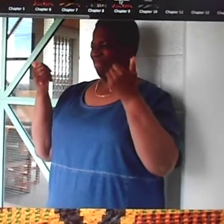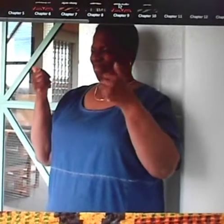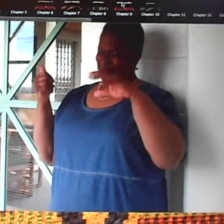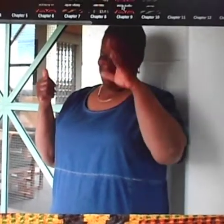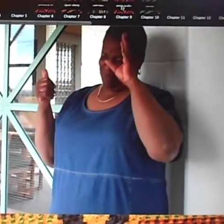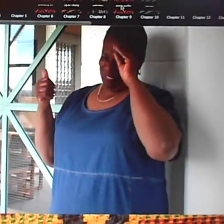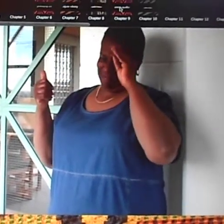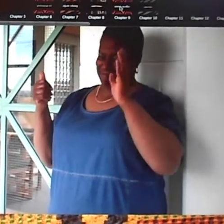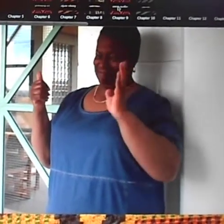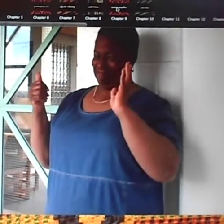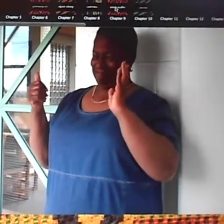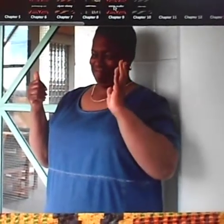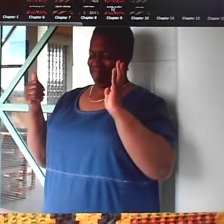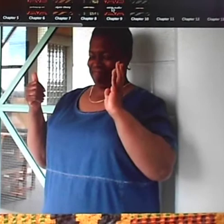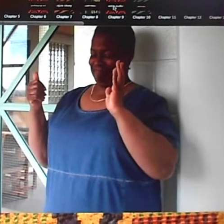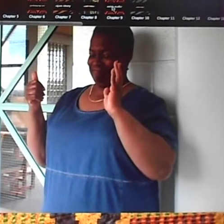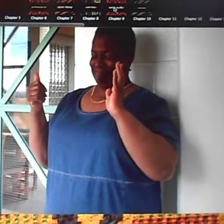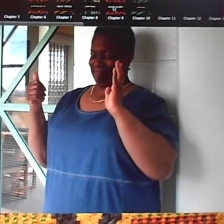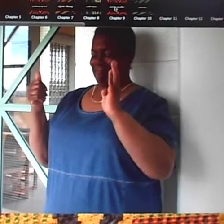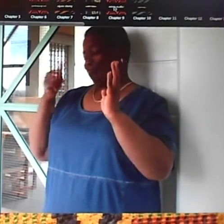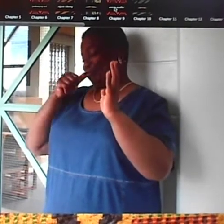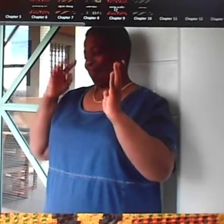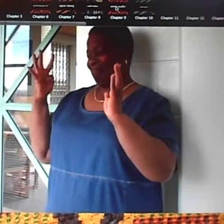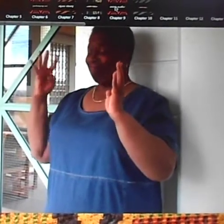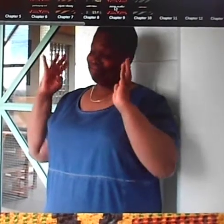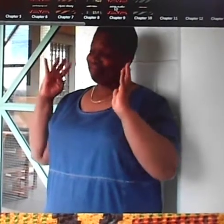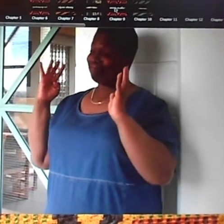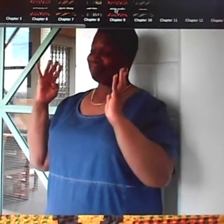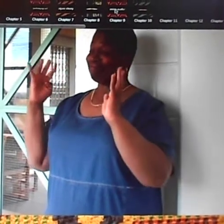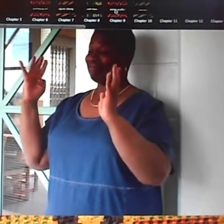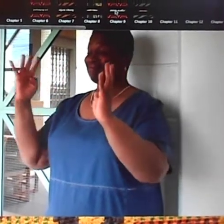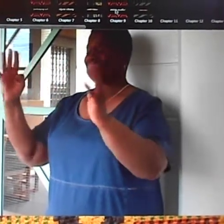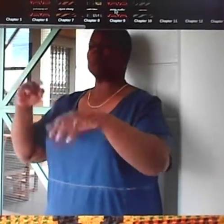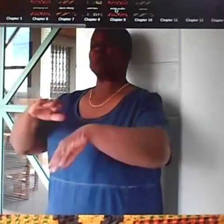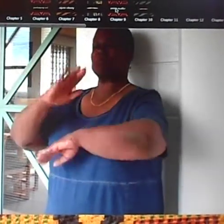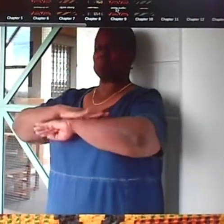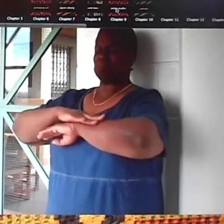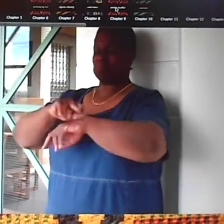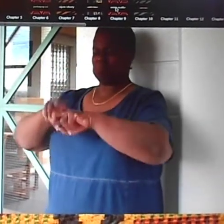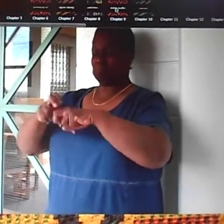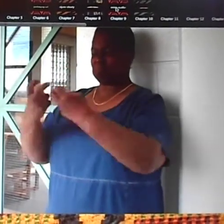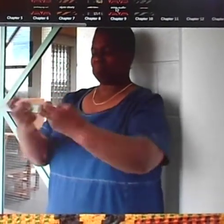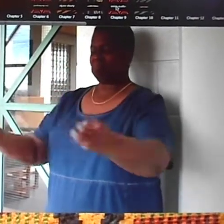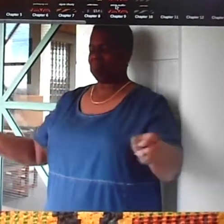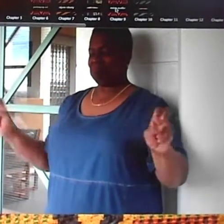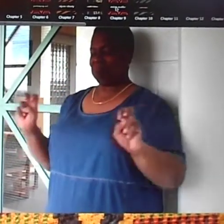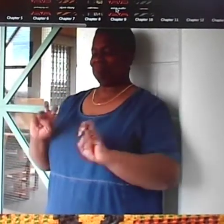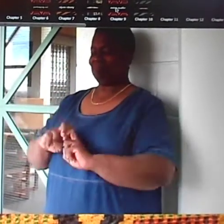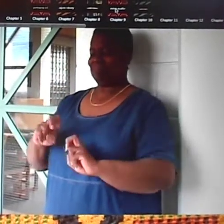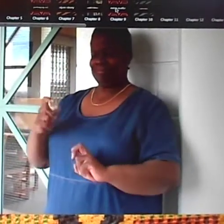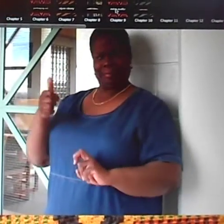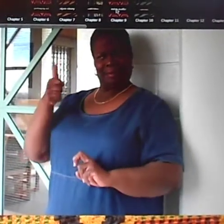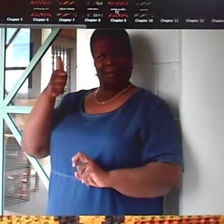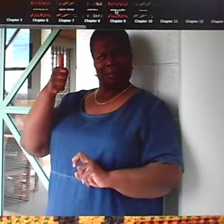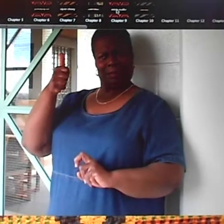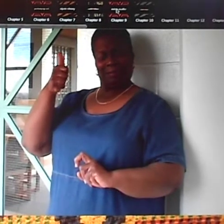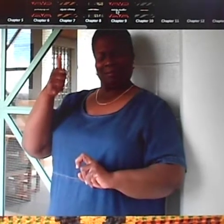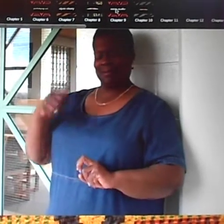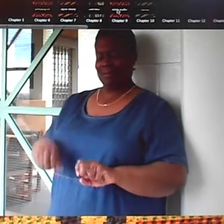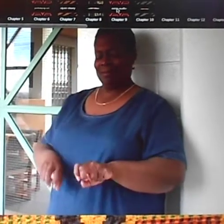Now the boys and girls were separate, so the girls would be on the right, boys were on the left, and we'll sit at the table.